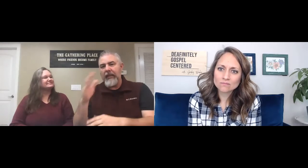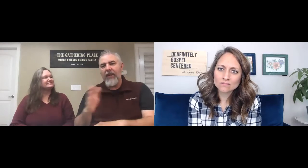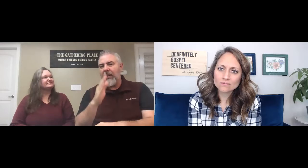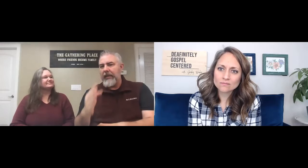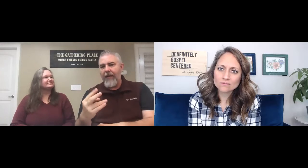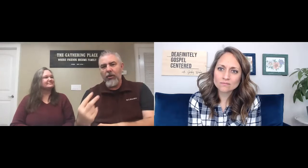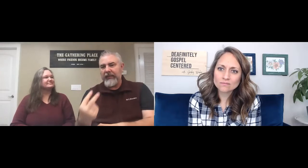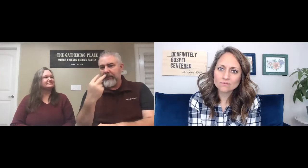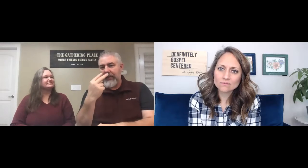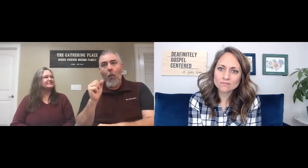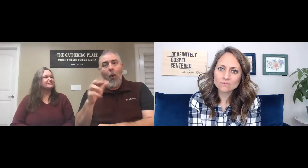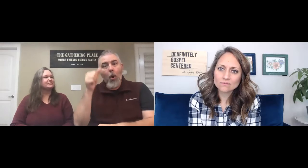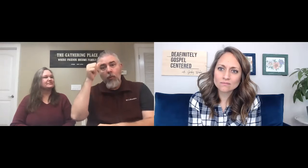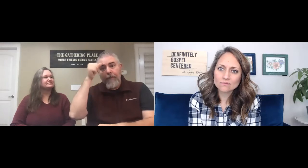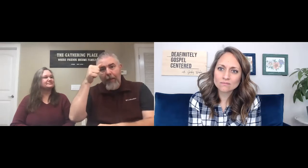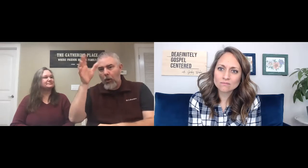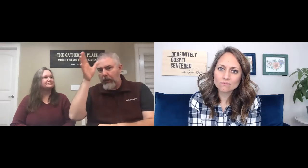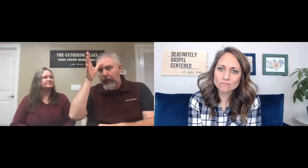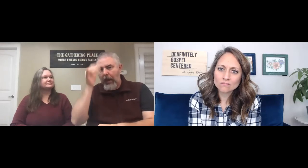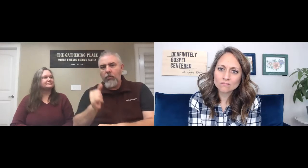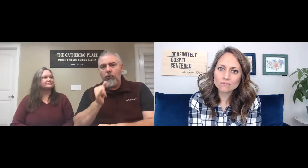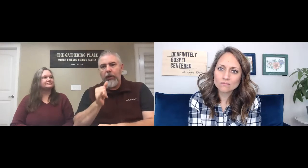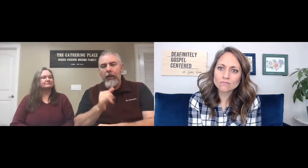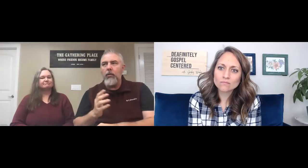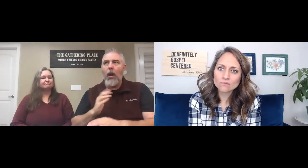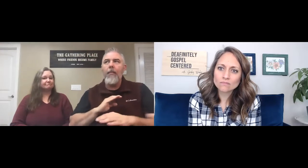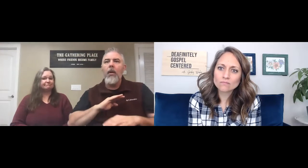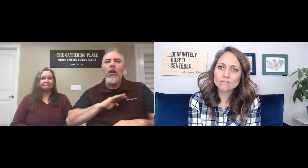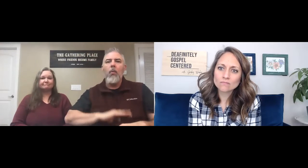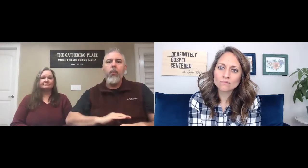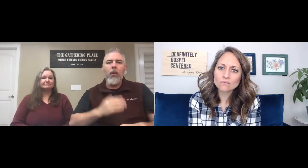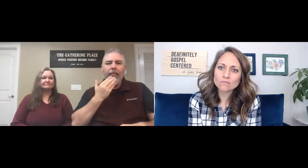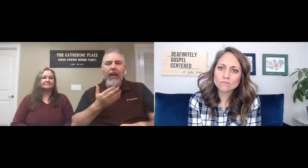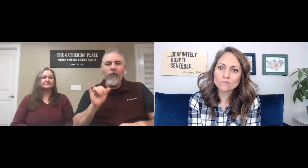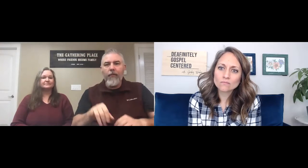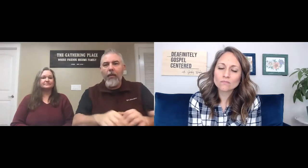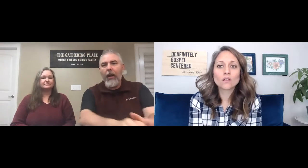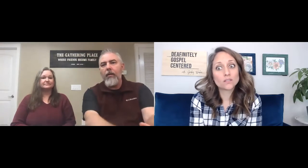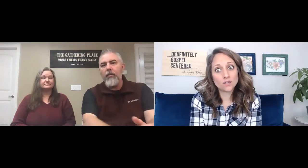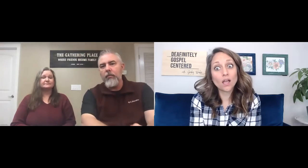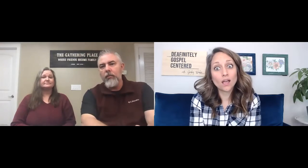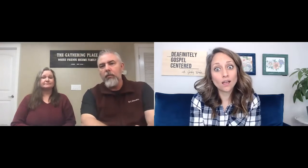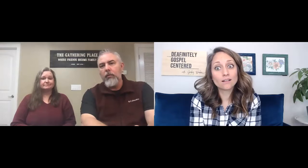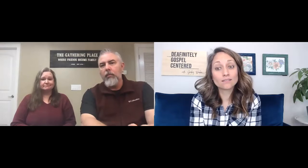All 3 of my kids have never seen or remembered their father drinking, and I'm thankful for that. Yeah.